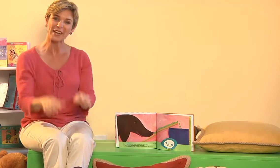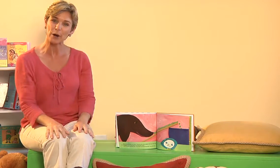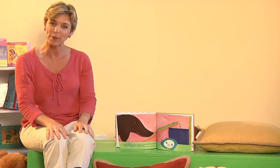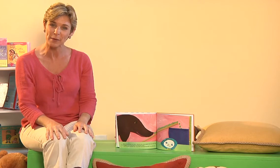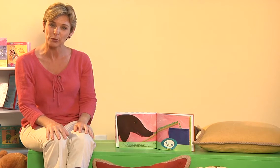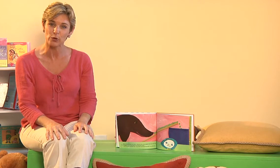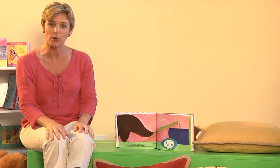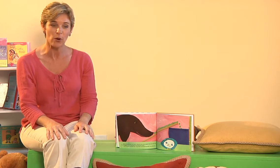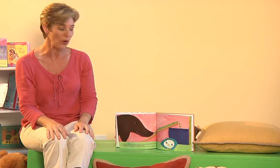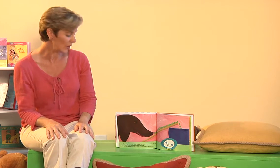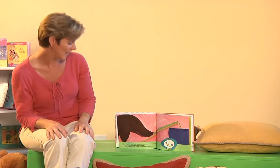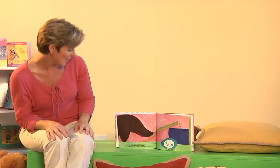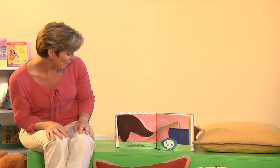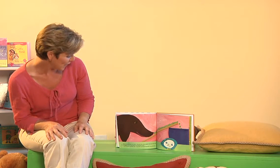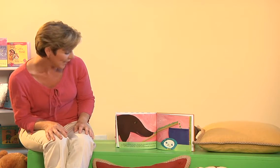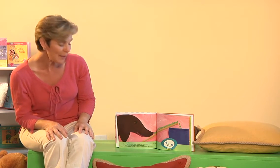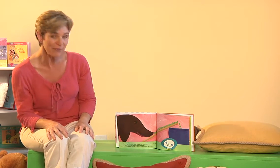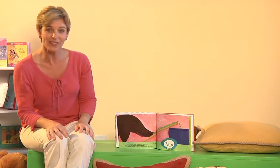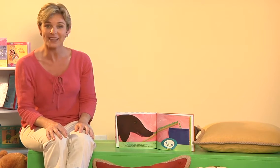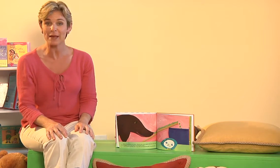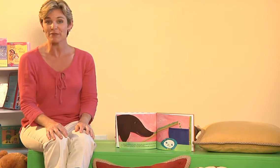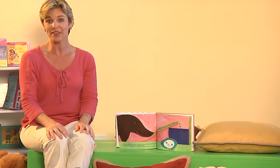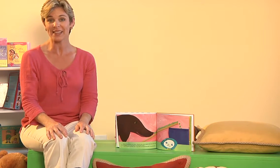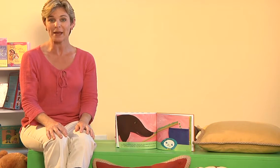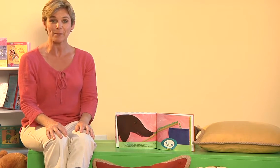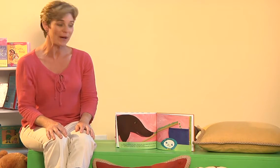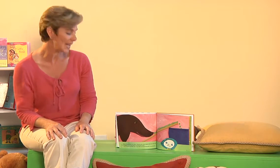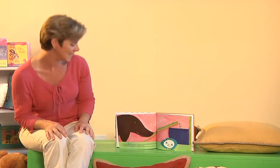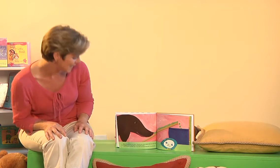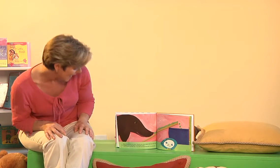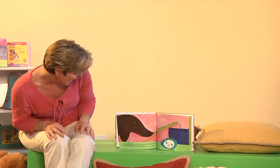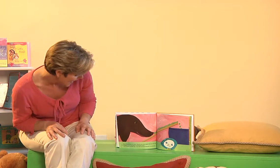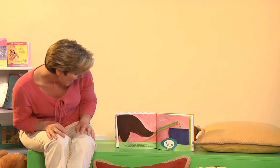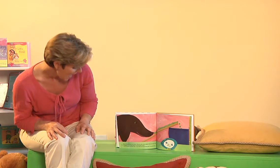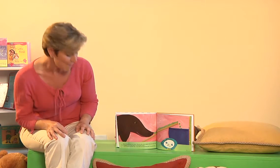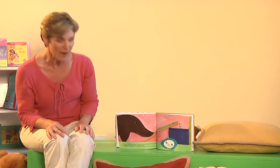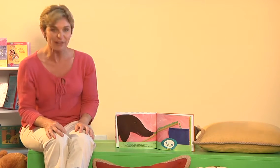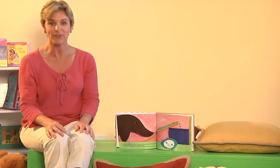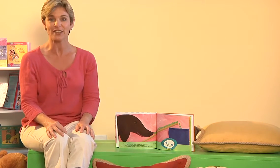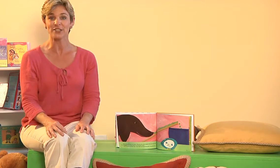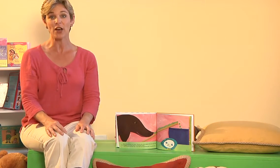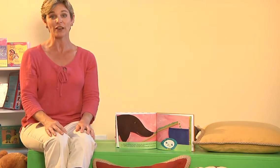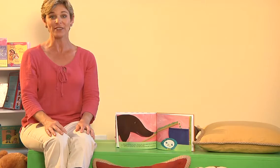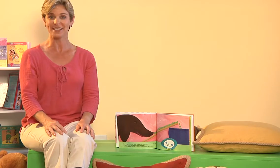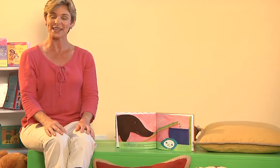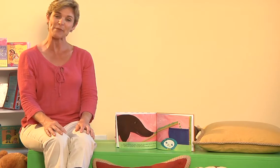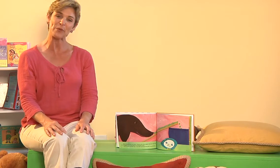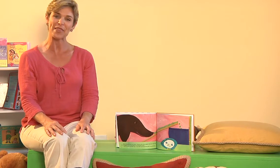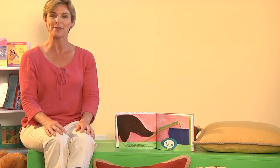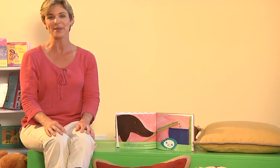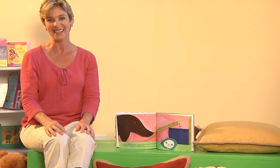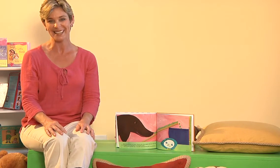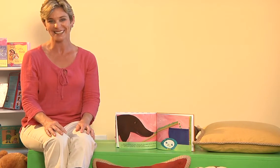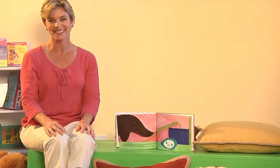our big blue bowl. Fill it up, fill it up, fill it up, I say, and my friend dog fills it up with me.